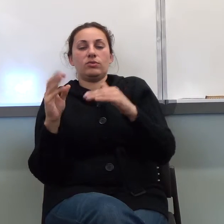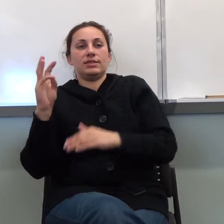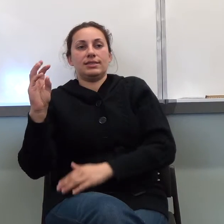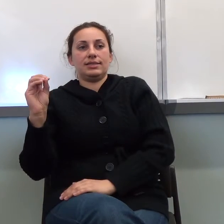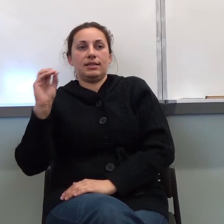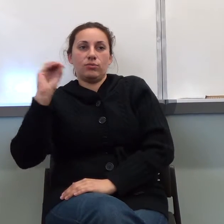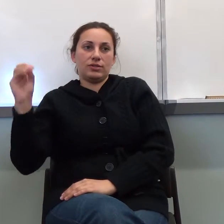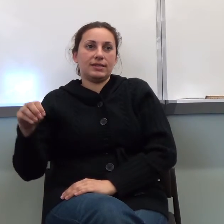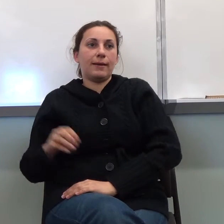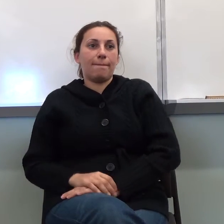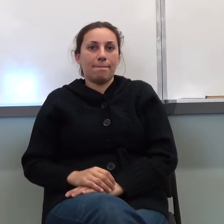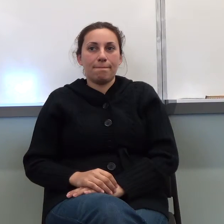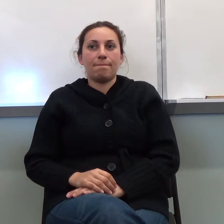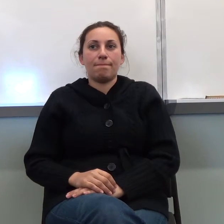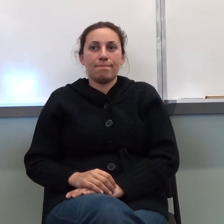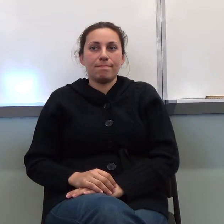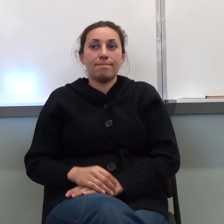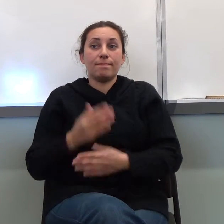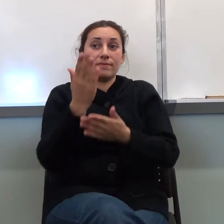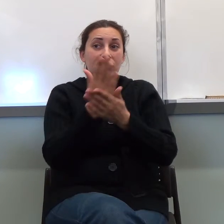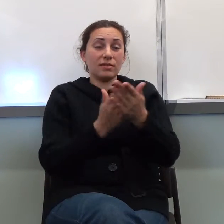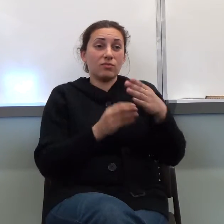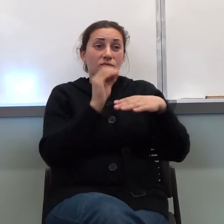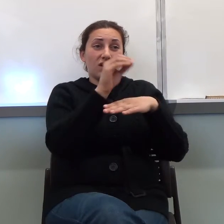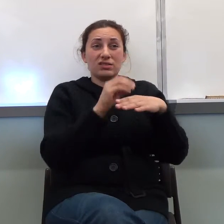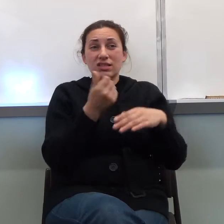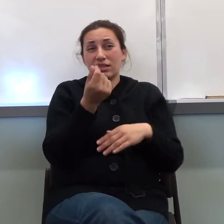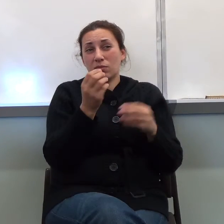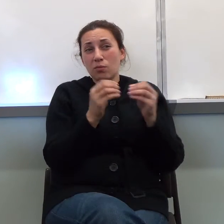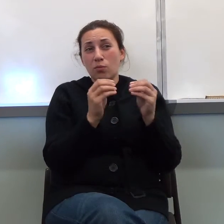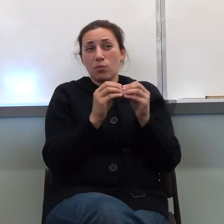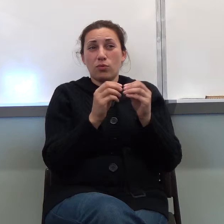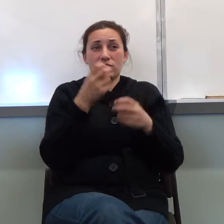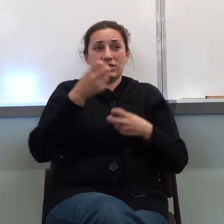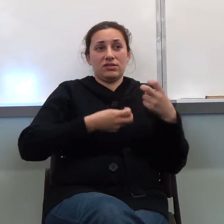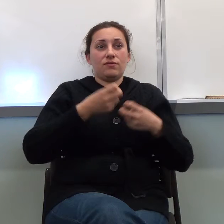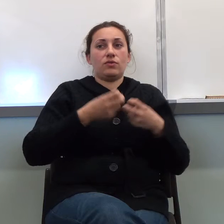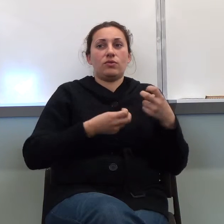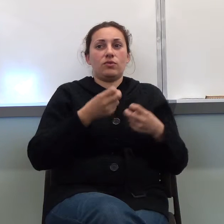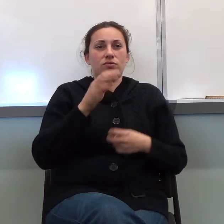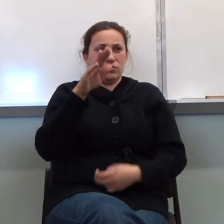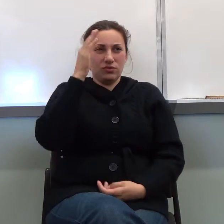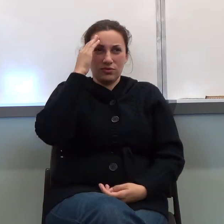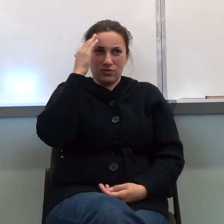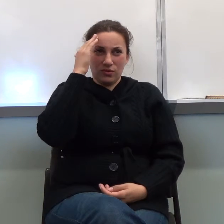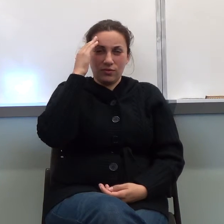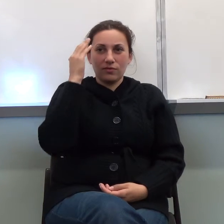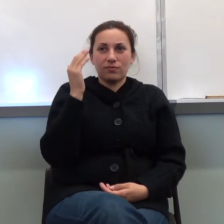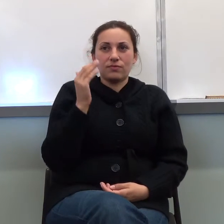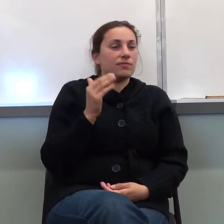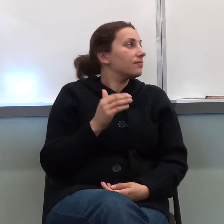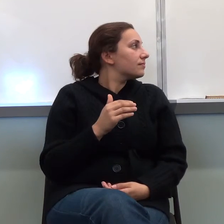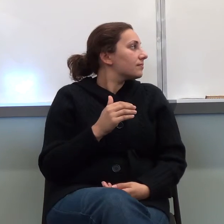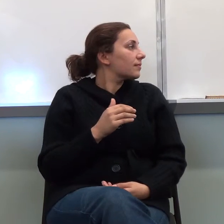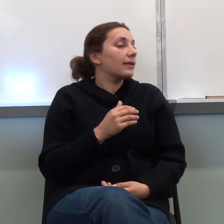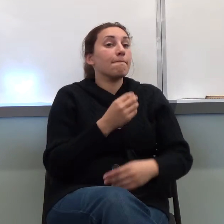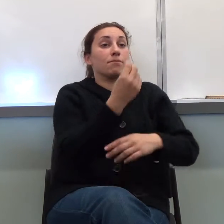Now, of course, some fractions are a little bit more challenging than others. You know the kind. Let's say 2/3, huh?